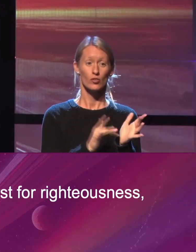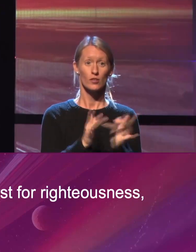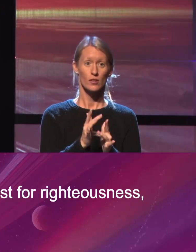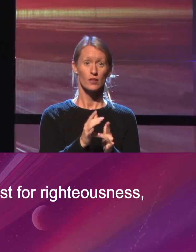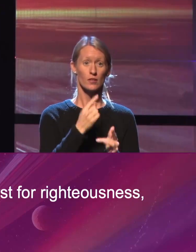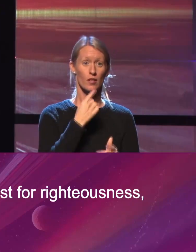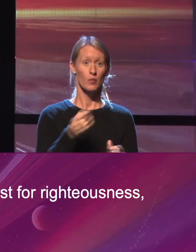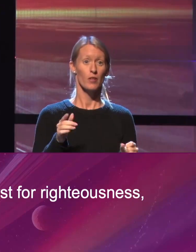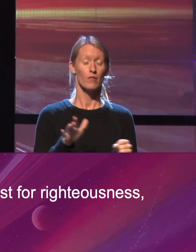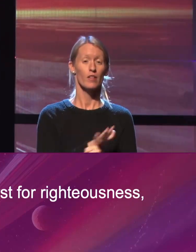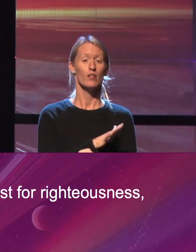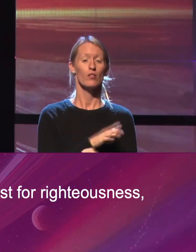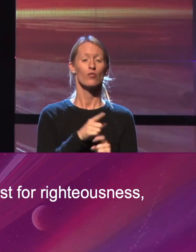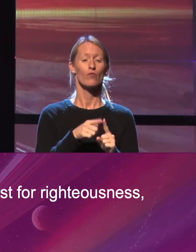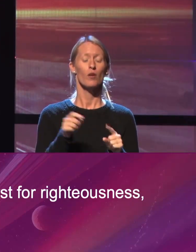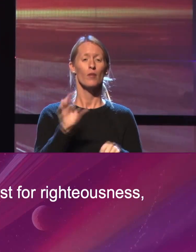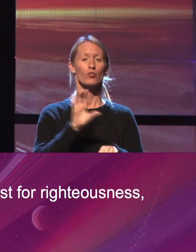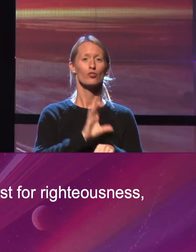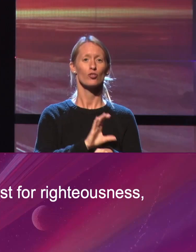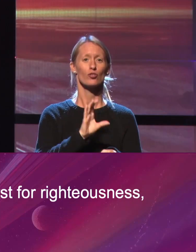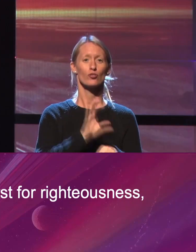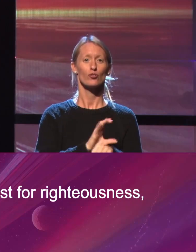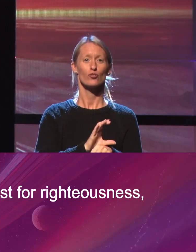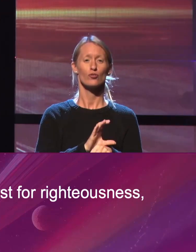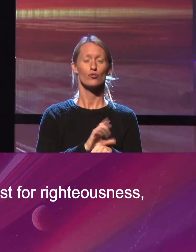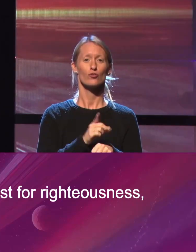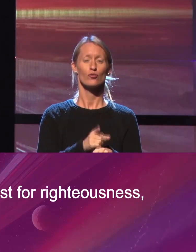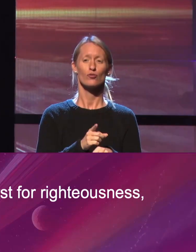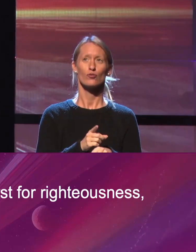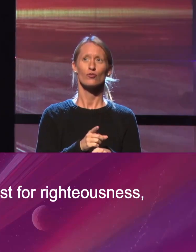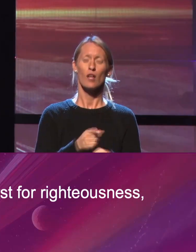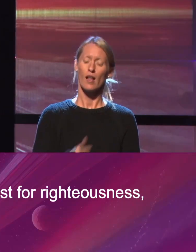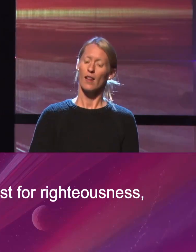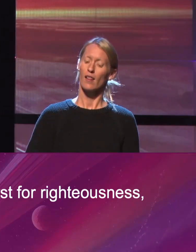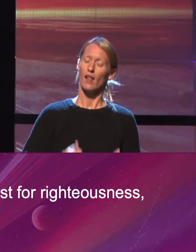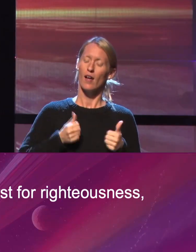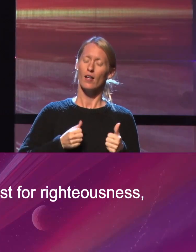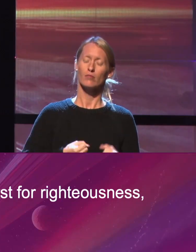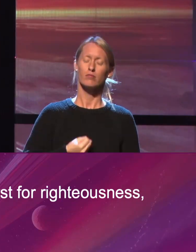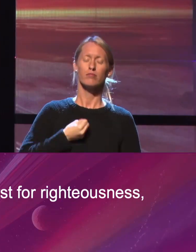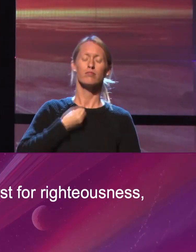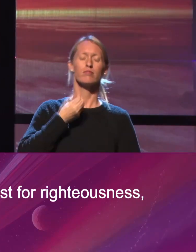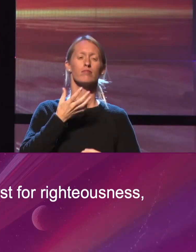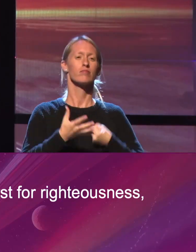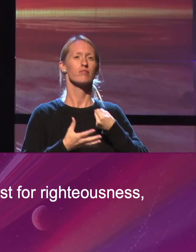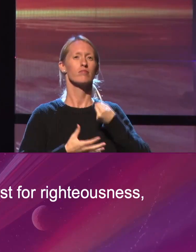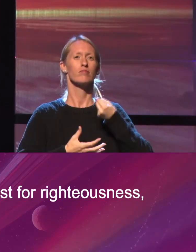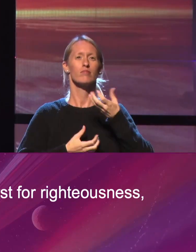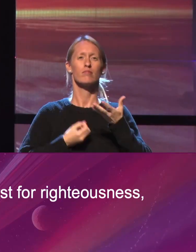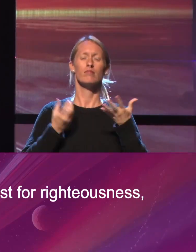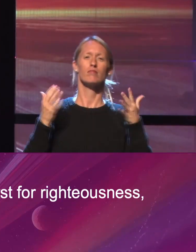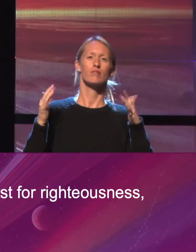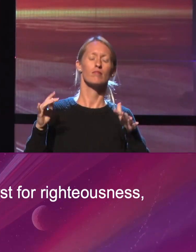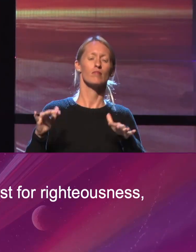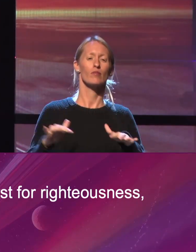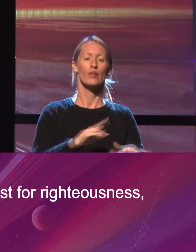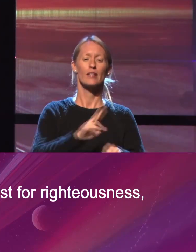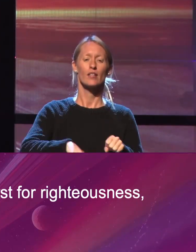filled from the church. There will be a river of life that flows out, and the nations will recognize